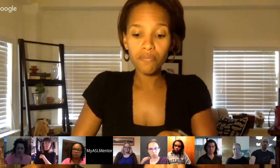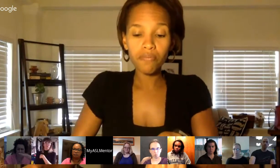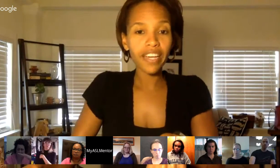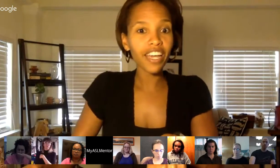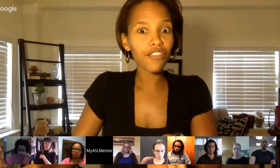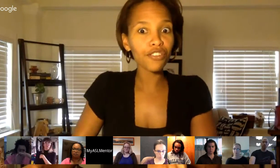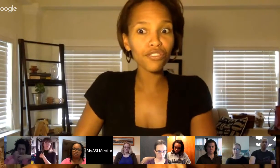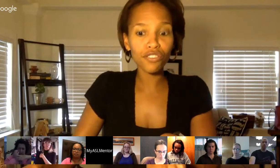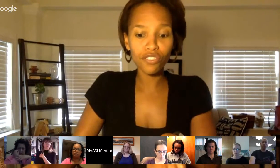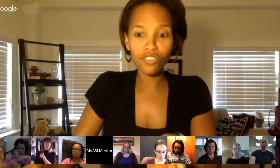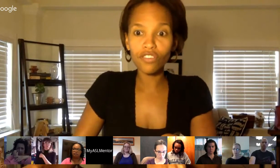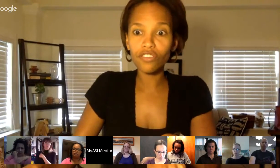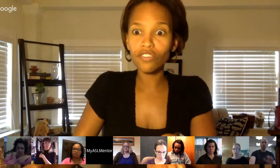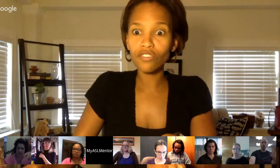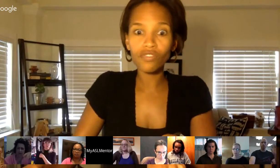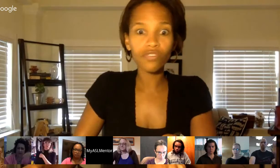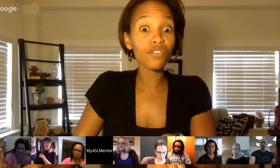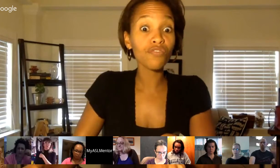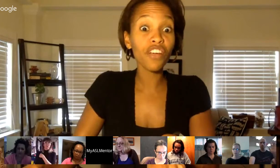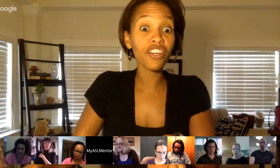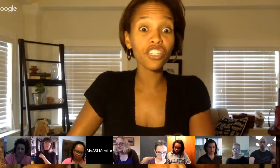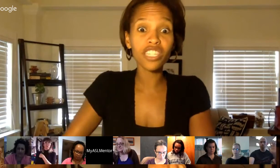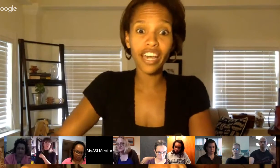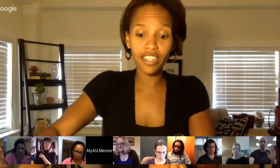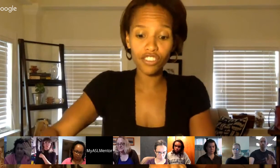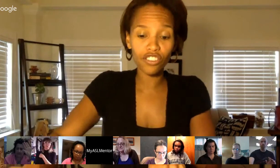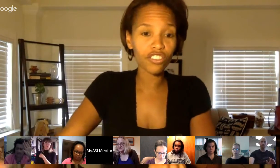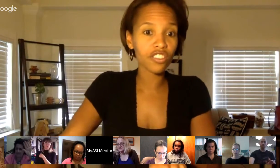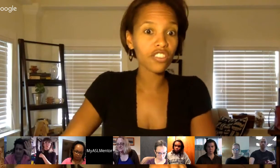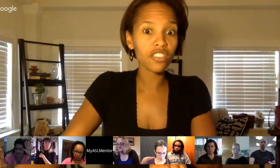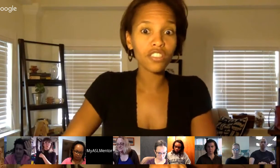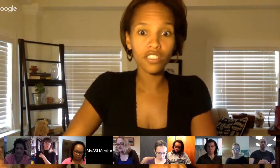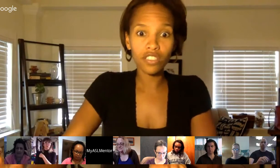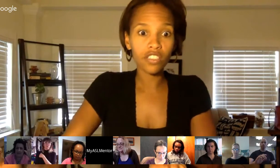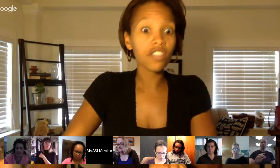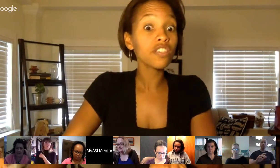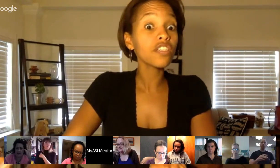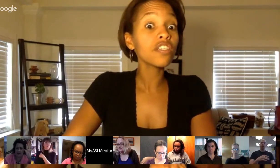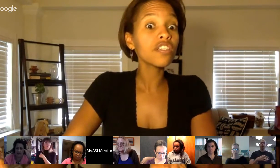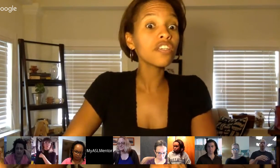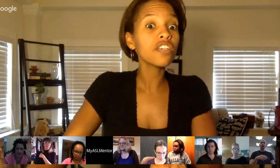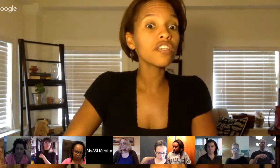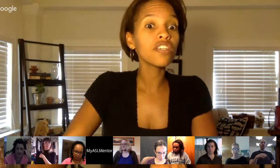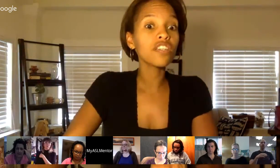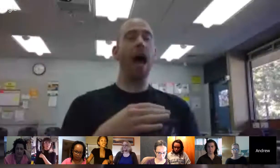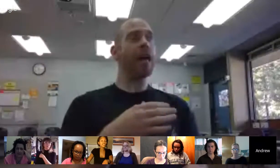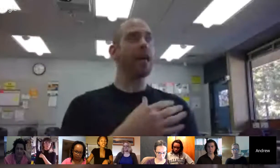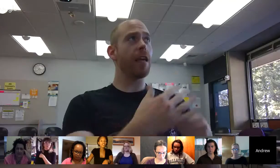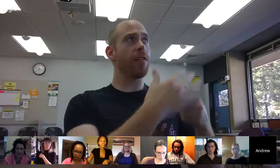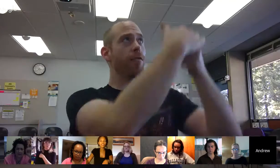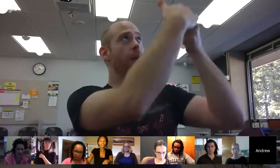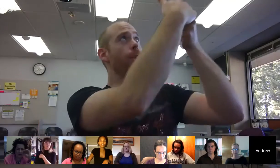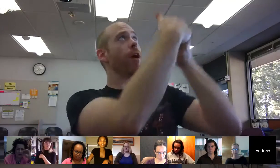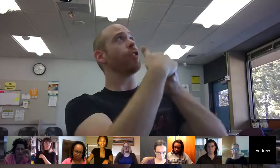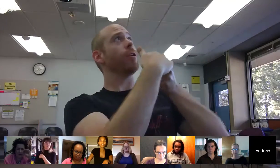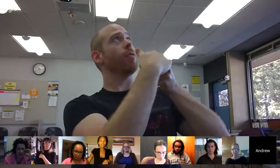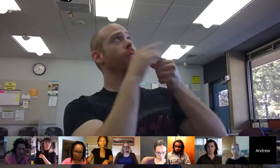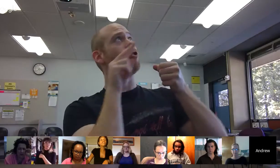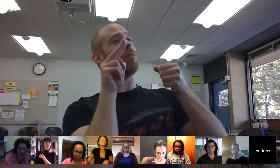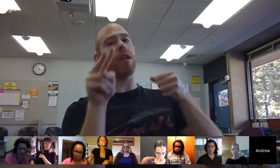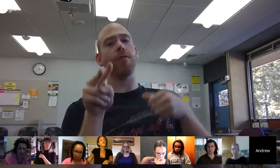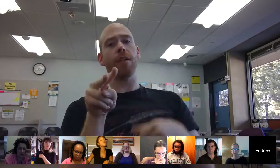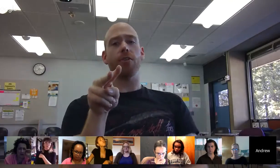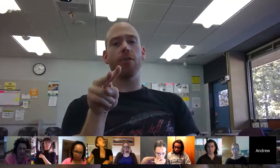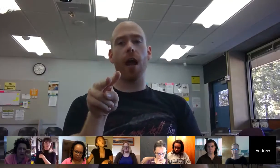know. Any others? That was a very good catch. I noticed the eye gaze for oppression.